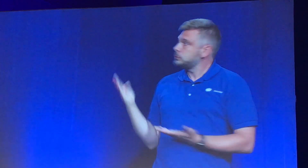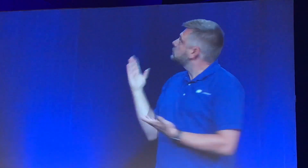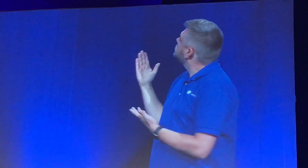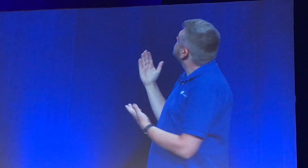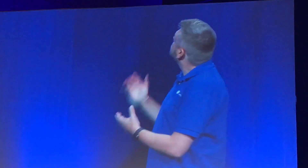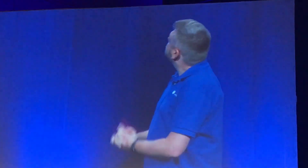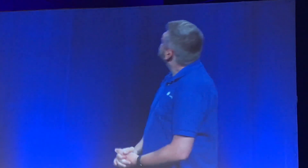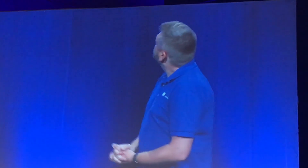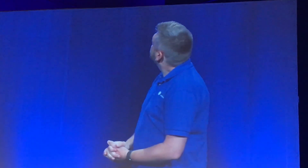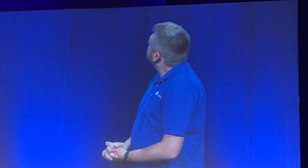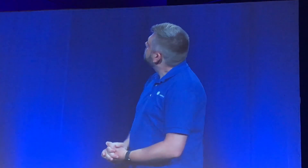of frontiers.